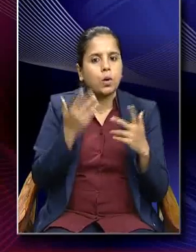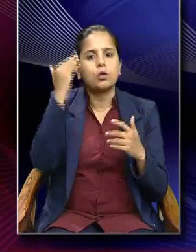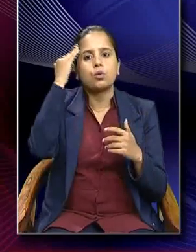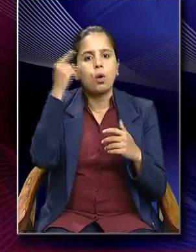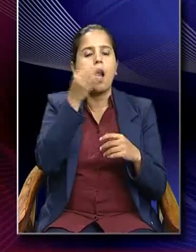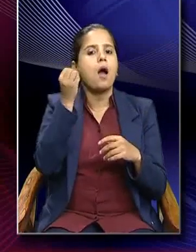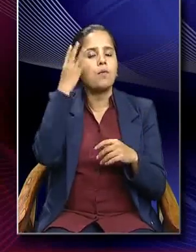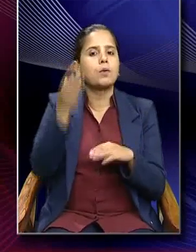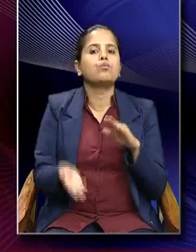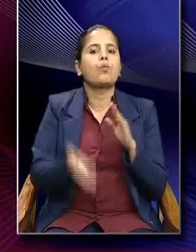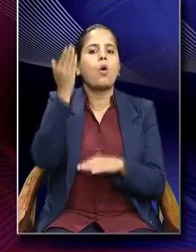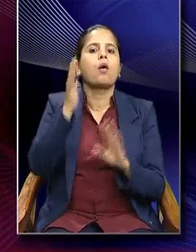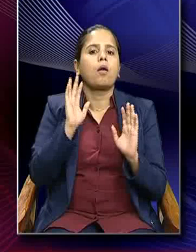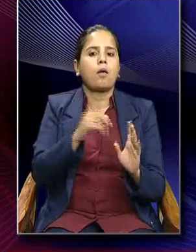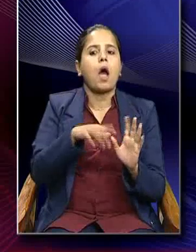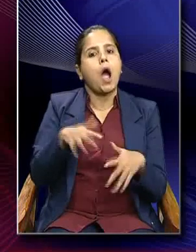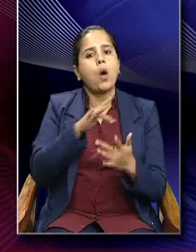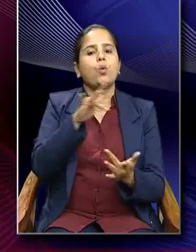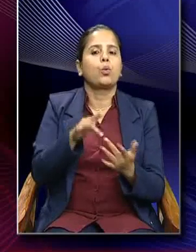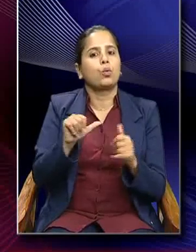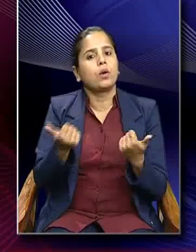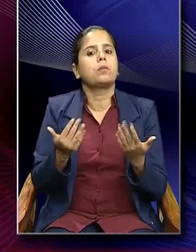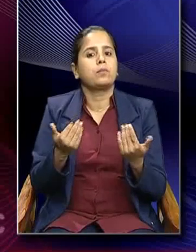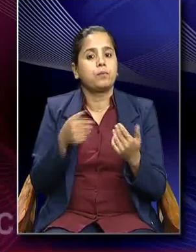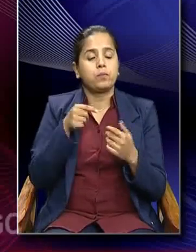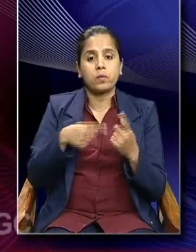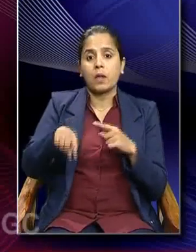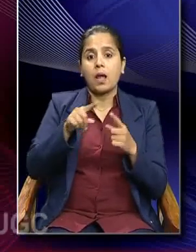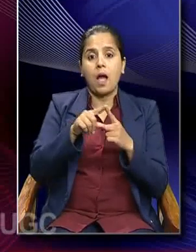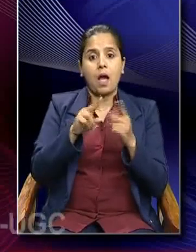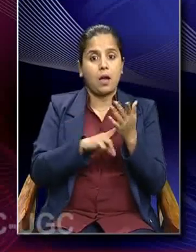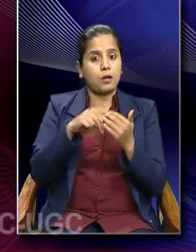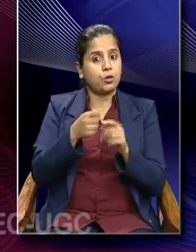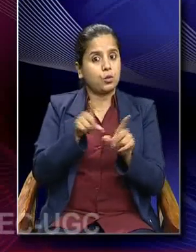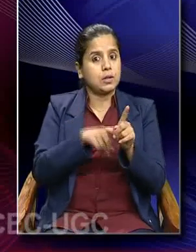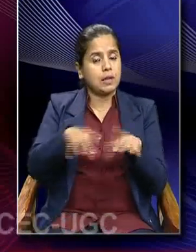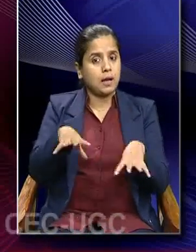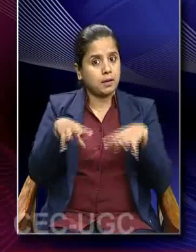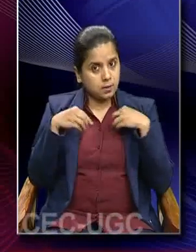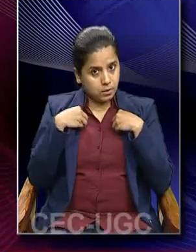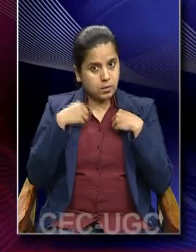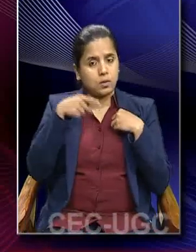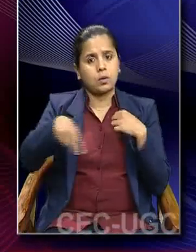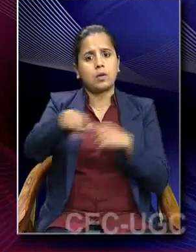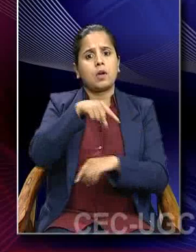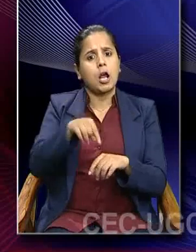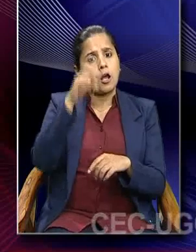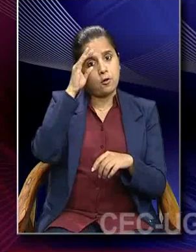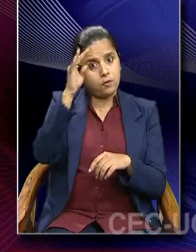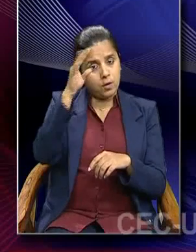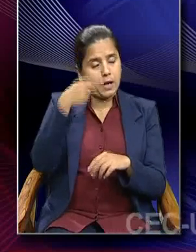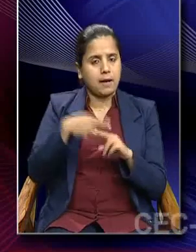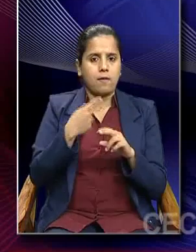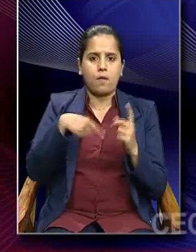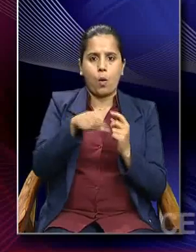about affordability. And energy acceptability is another fundamental. Philosophically, if we look